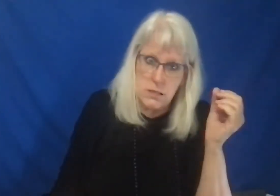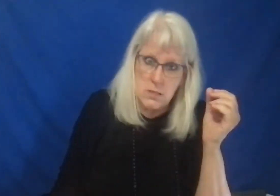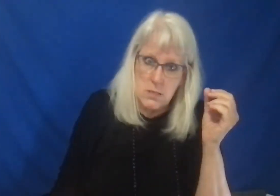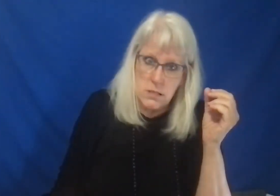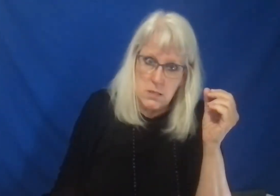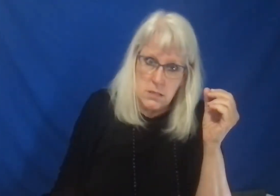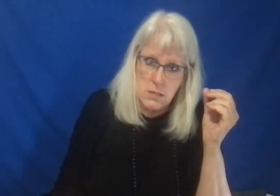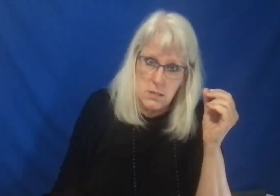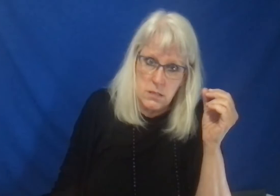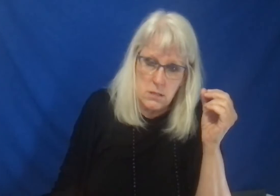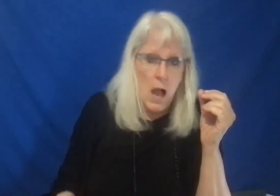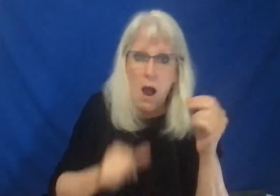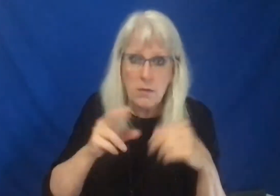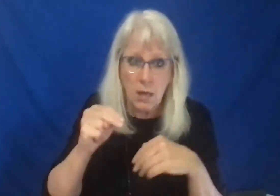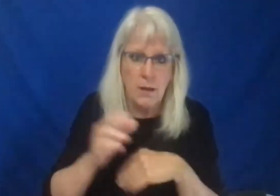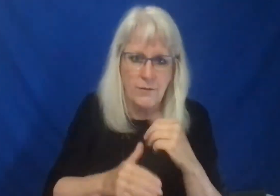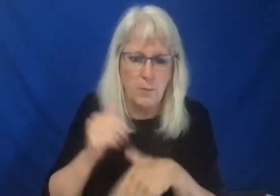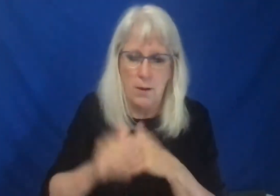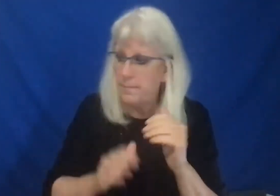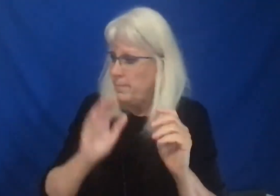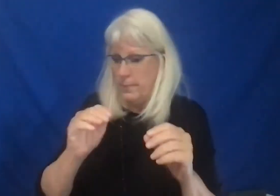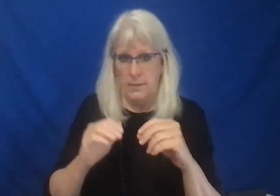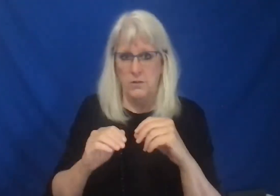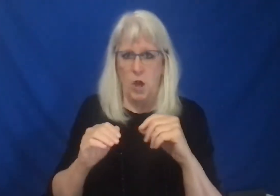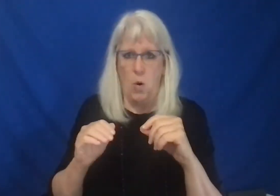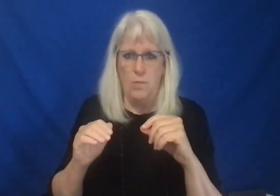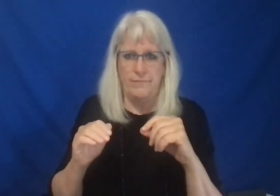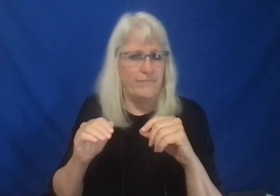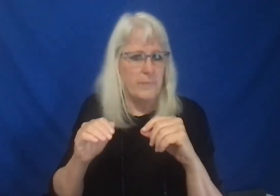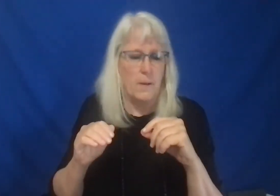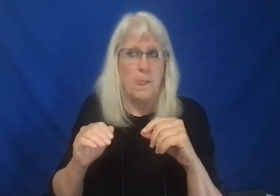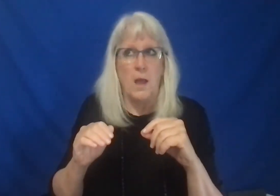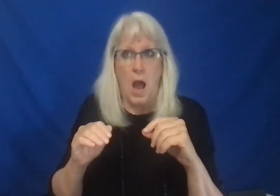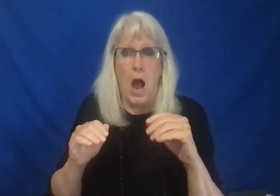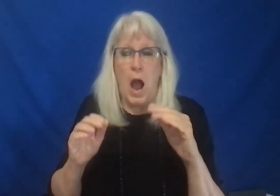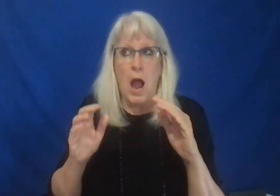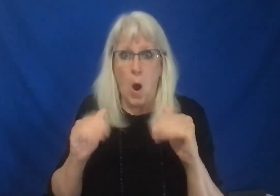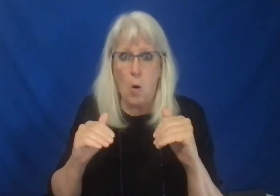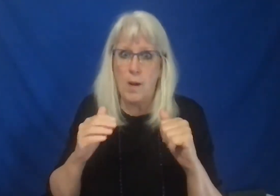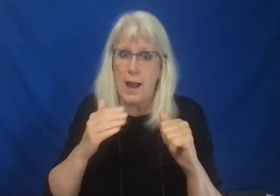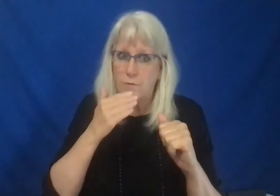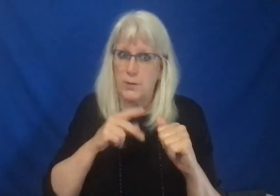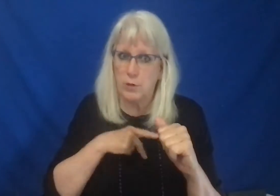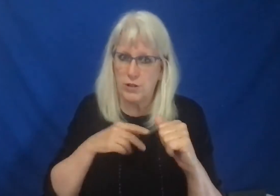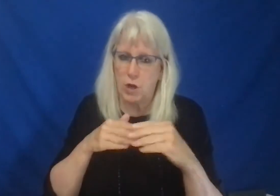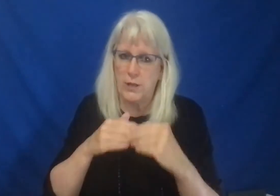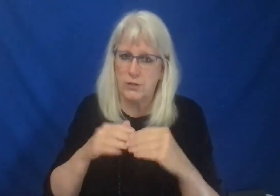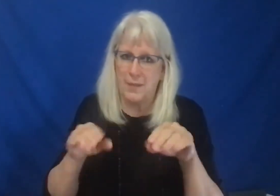uncomfortable. And my litmus test when I exercise what I hope is good personal leadership at that level is there a newcomer